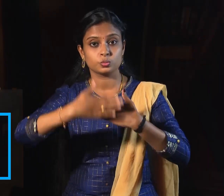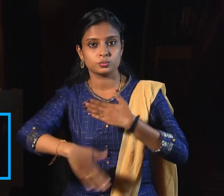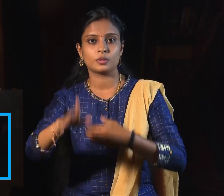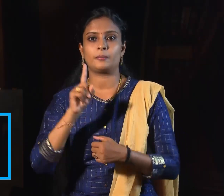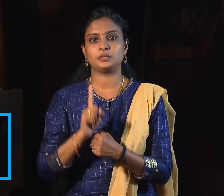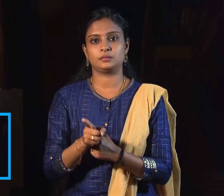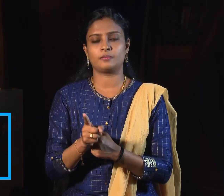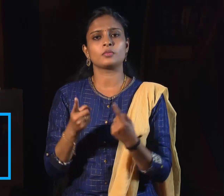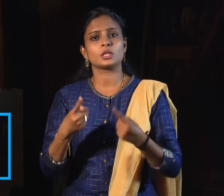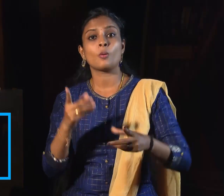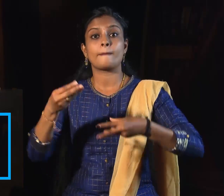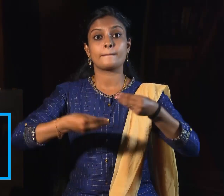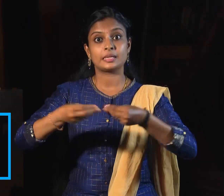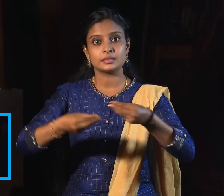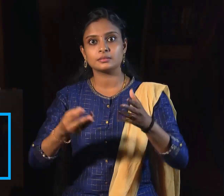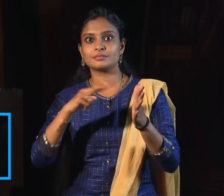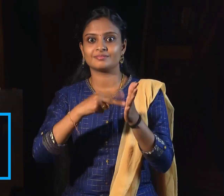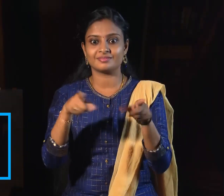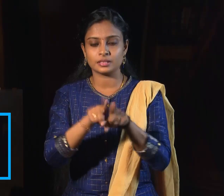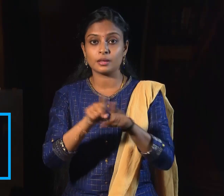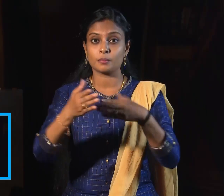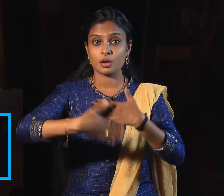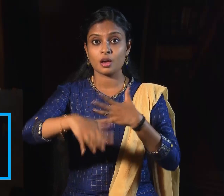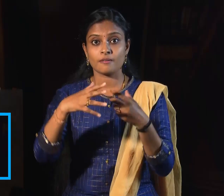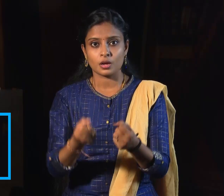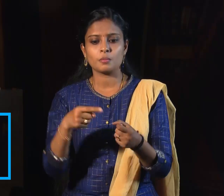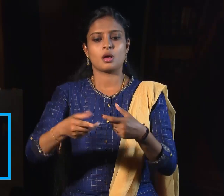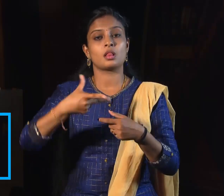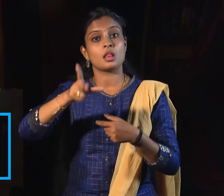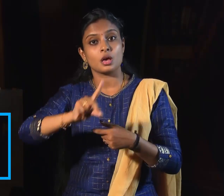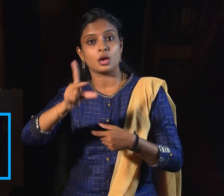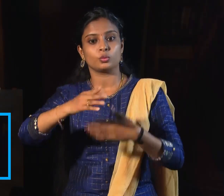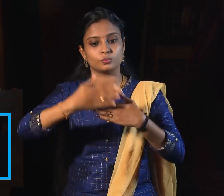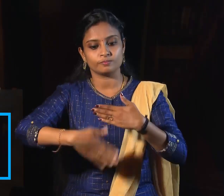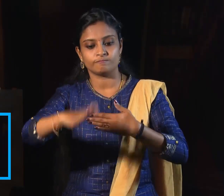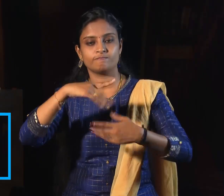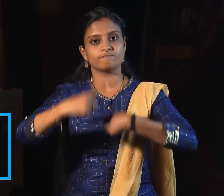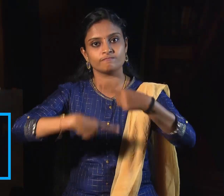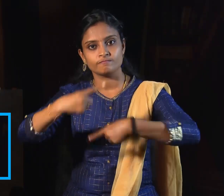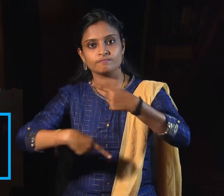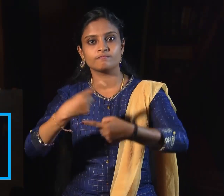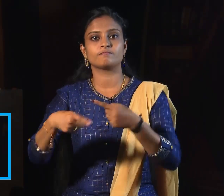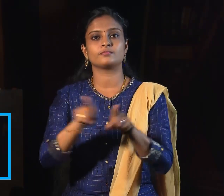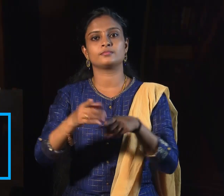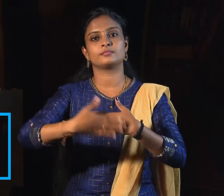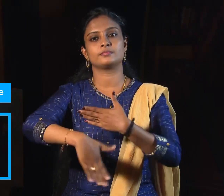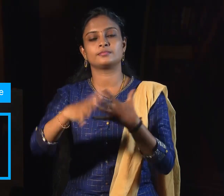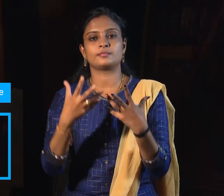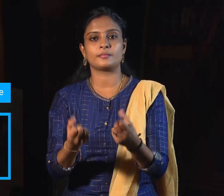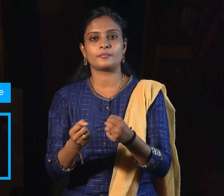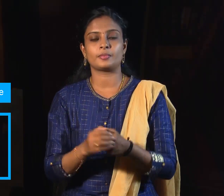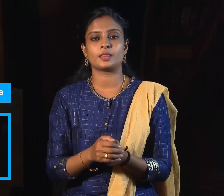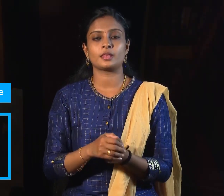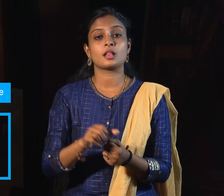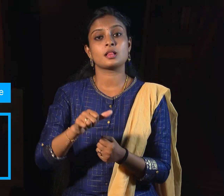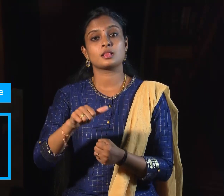So, to constitute business, the dealing must be carried out on a regular basis. And next, profit